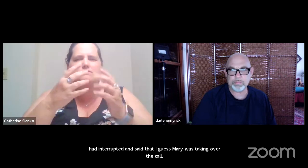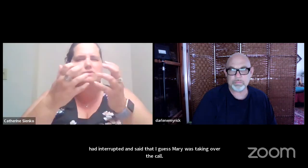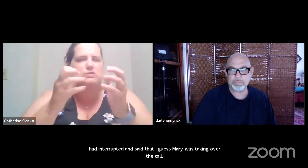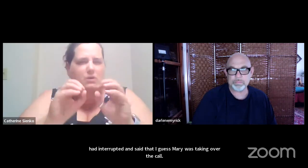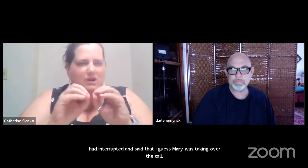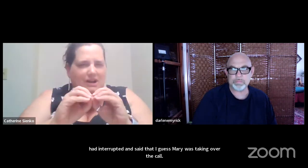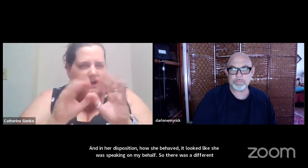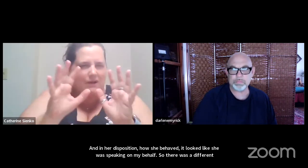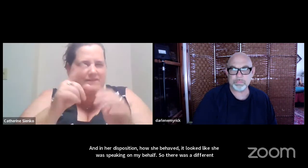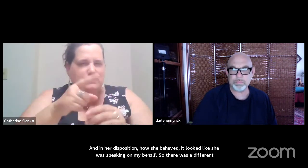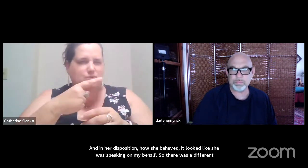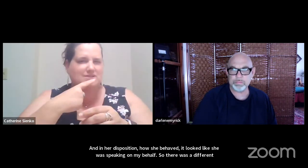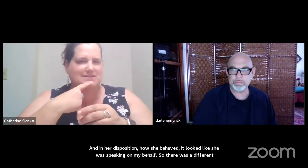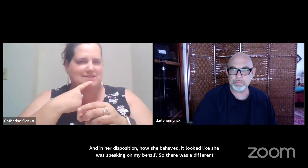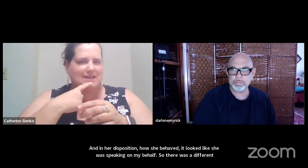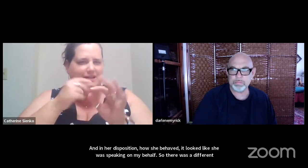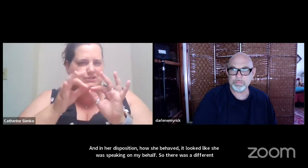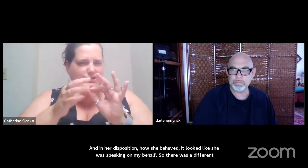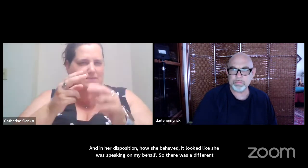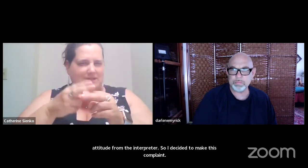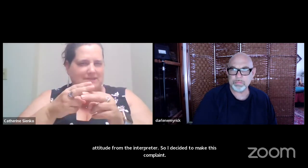Okay, thank you.